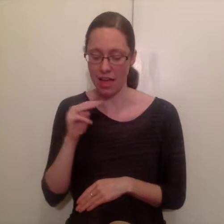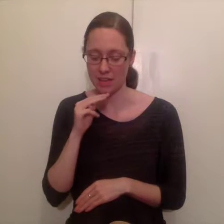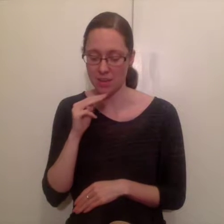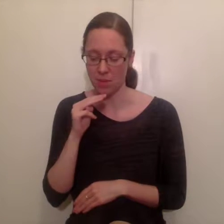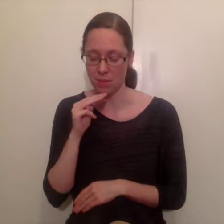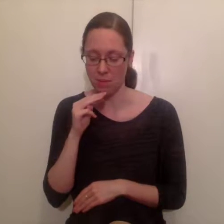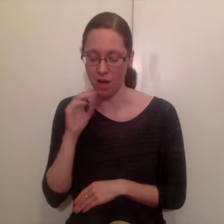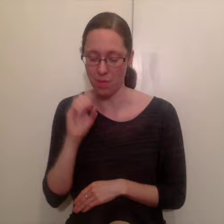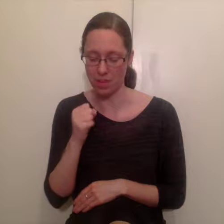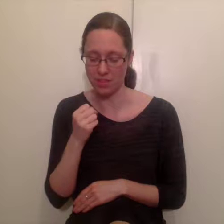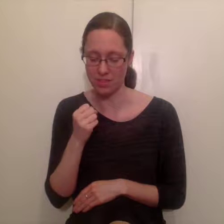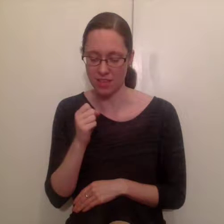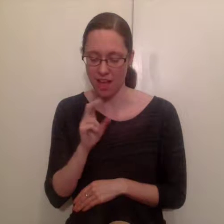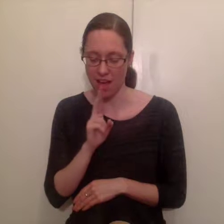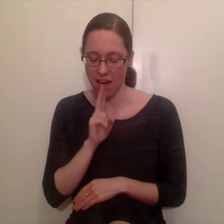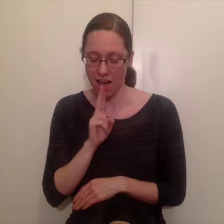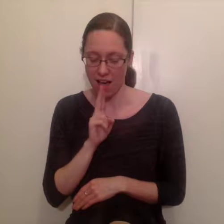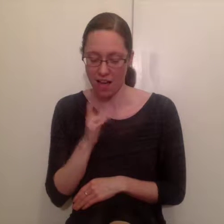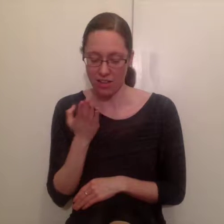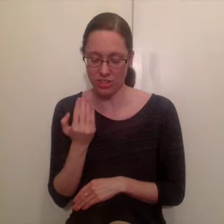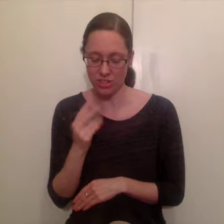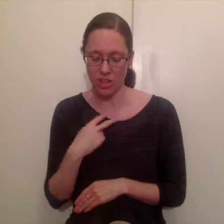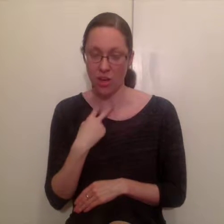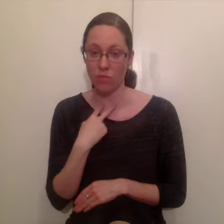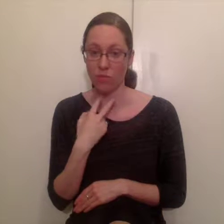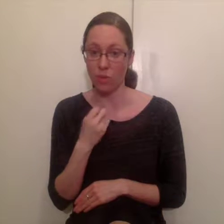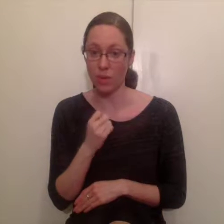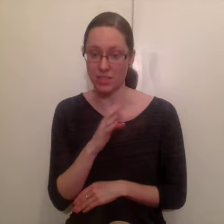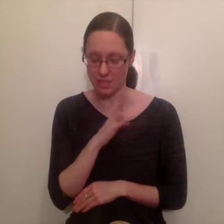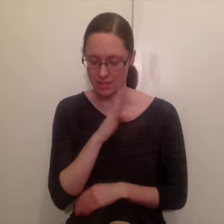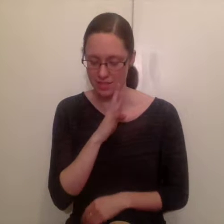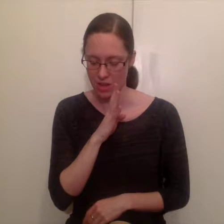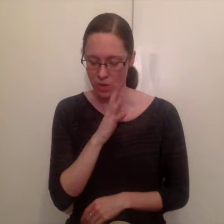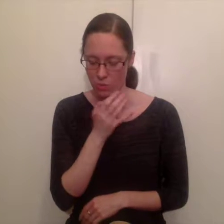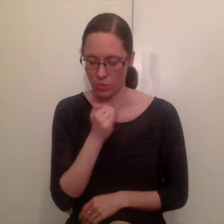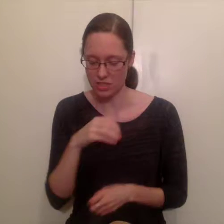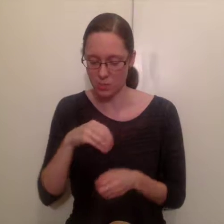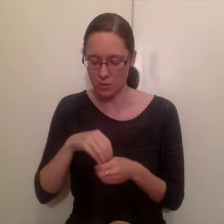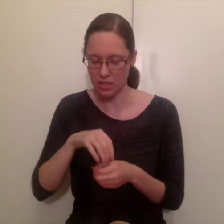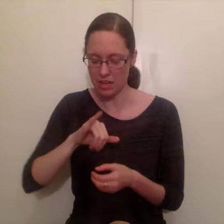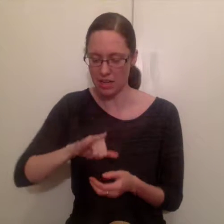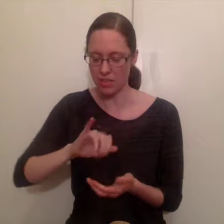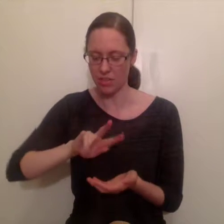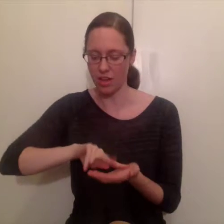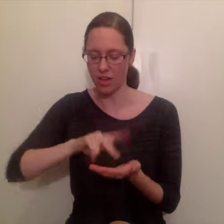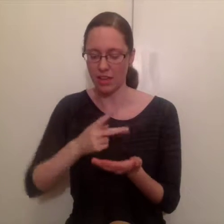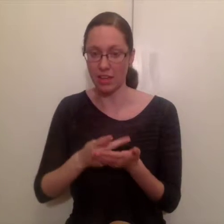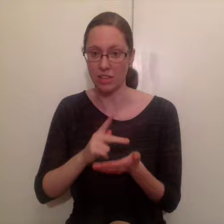and Mama's hushed voices whispering in the